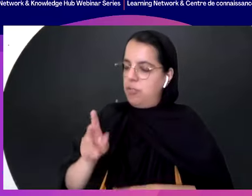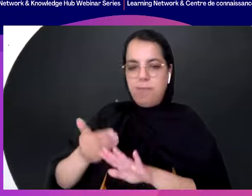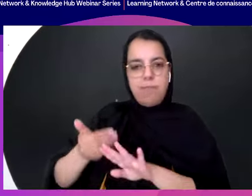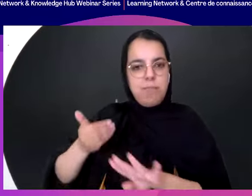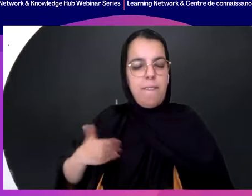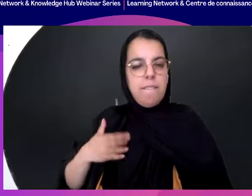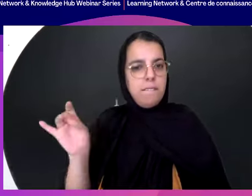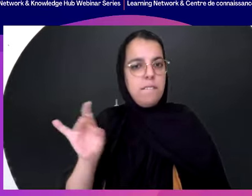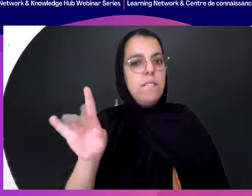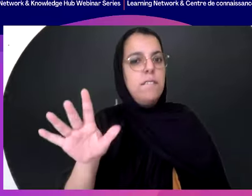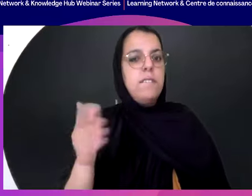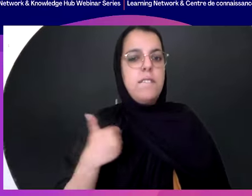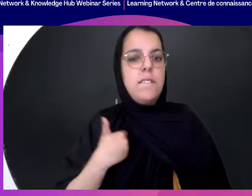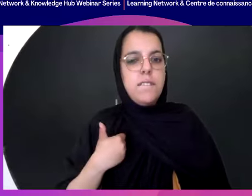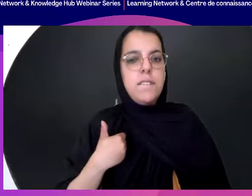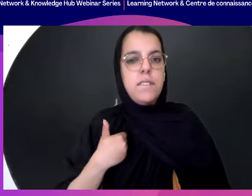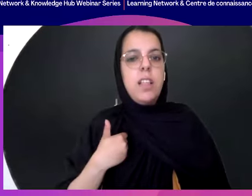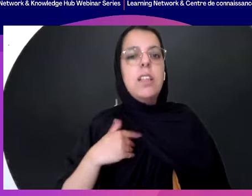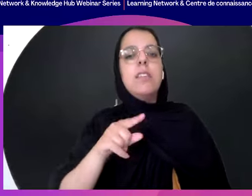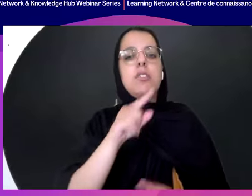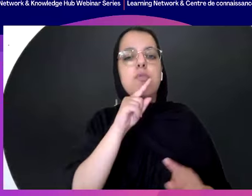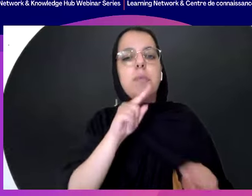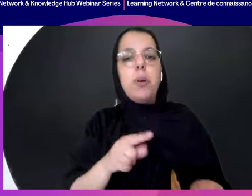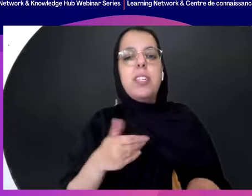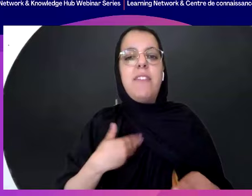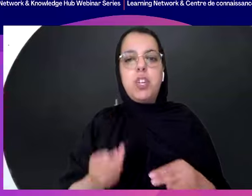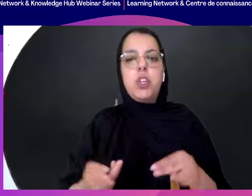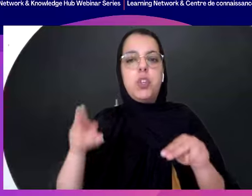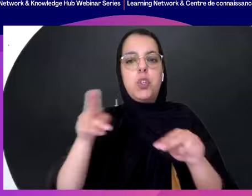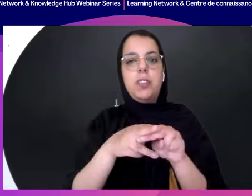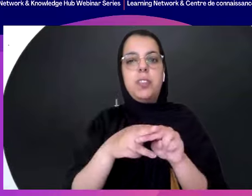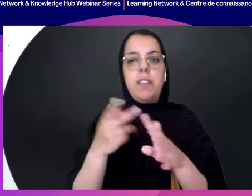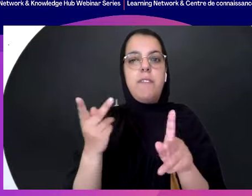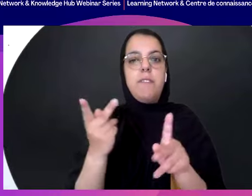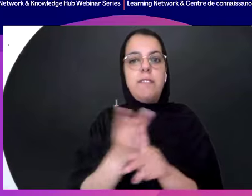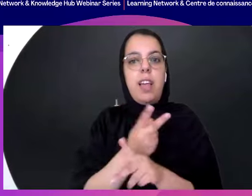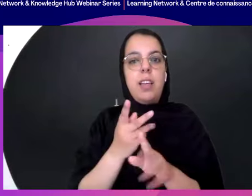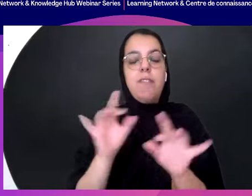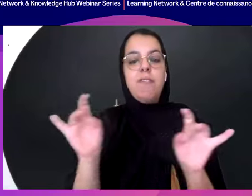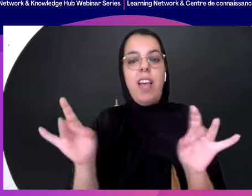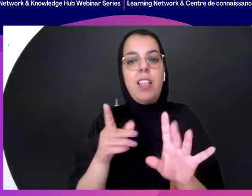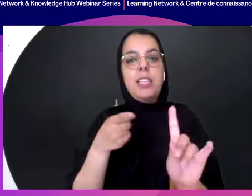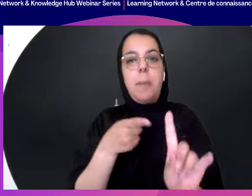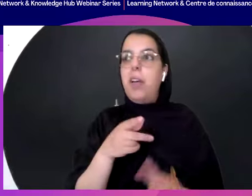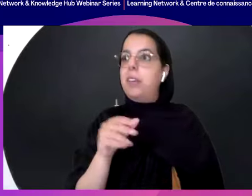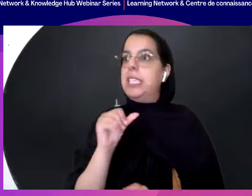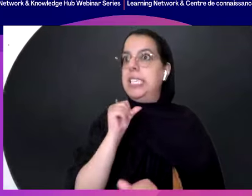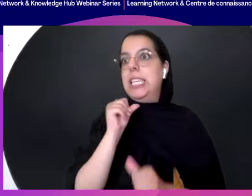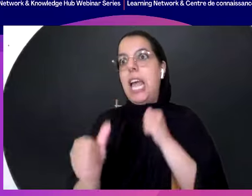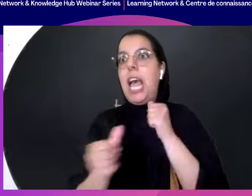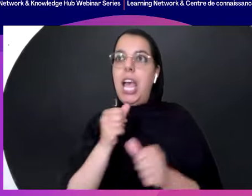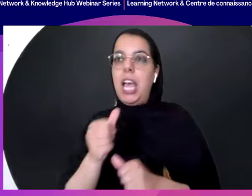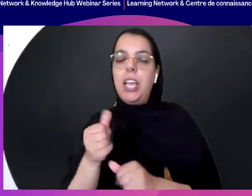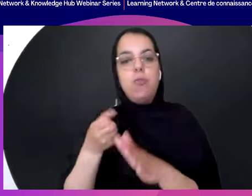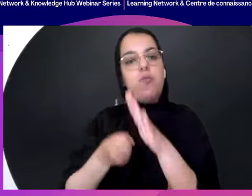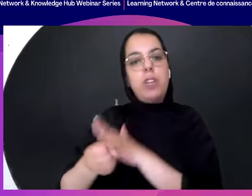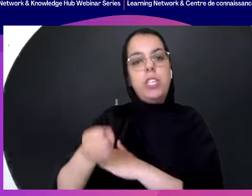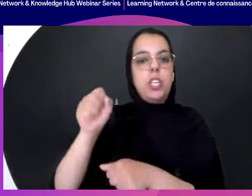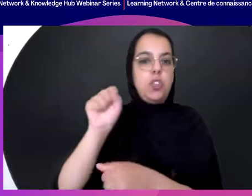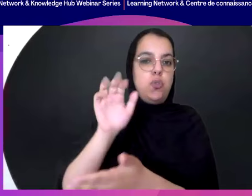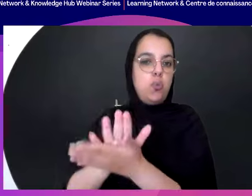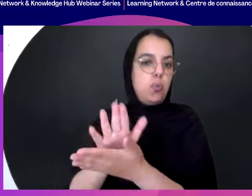Is reports of the increasing violence of denialism around residential schools. This is a report